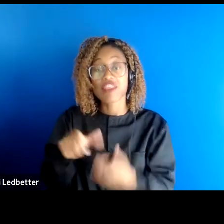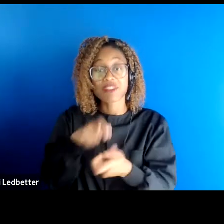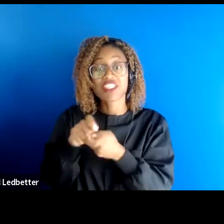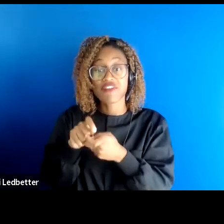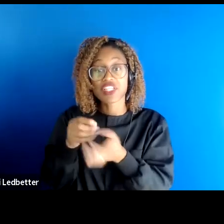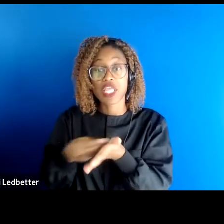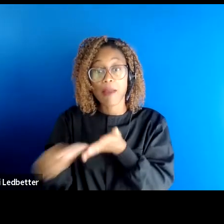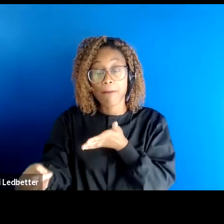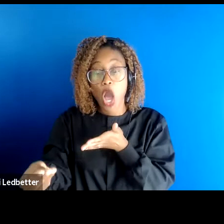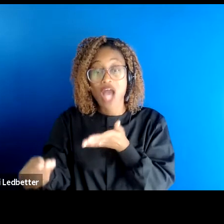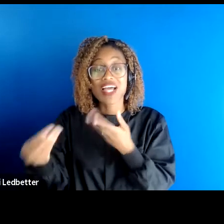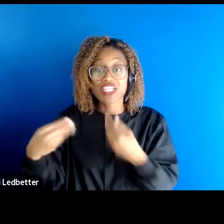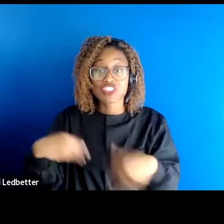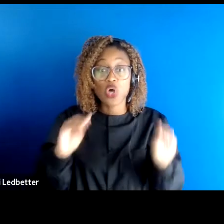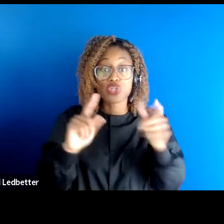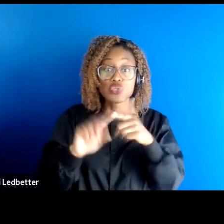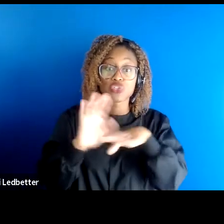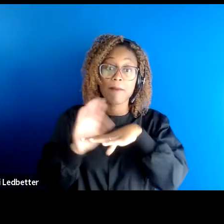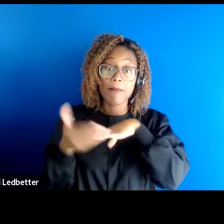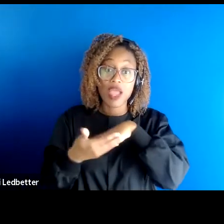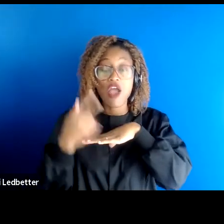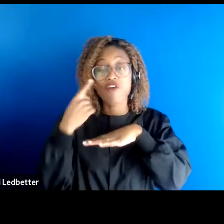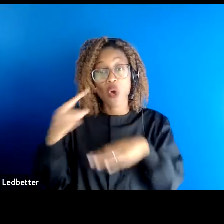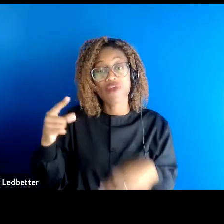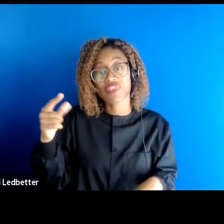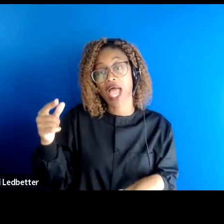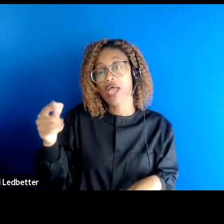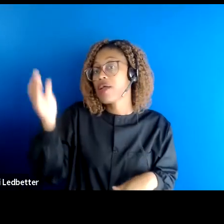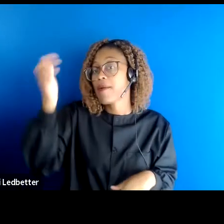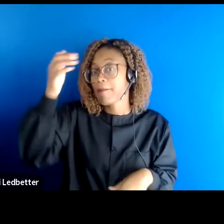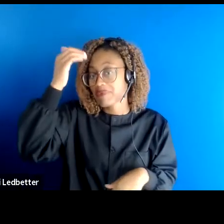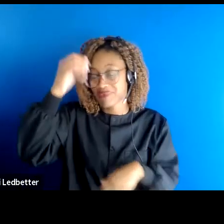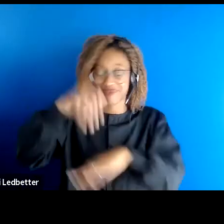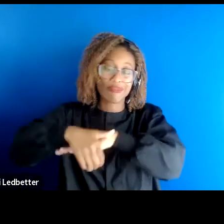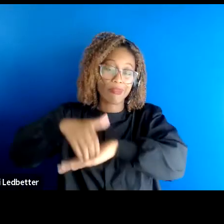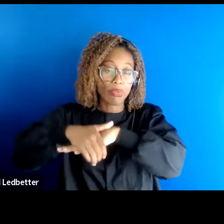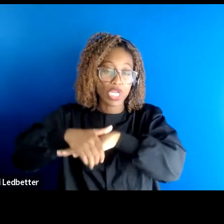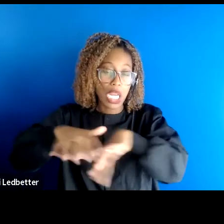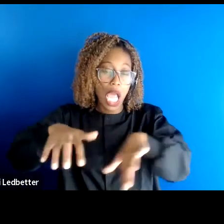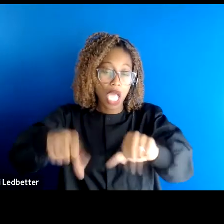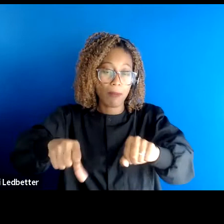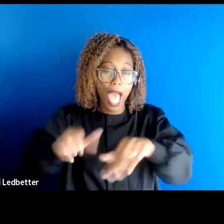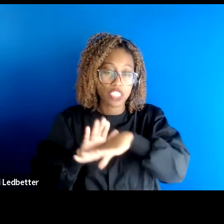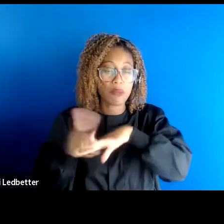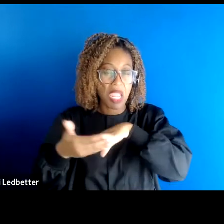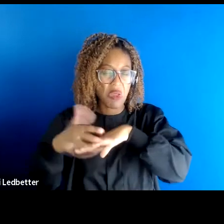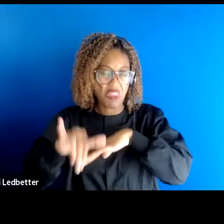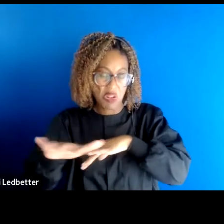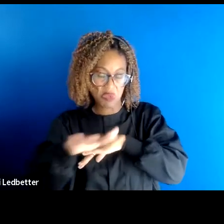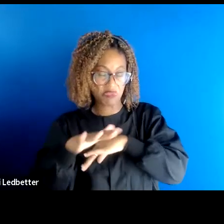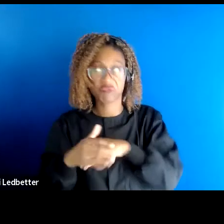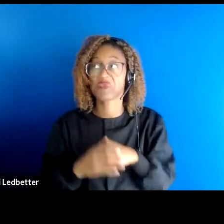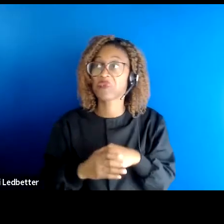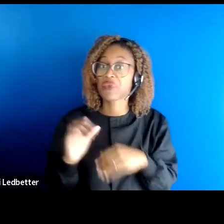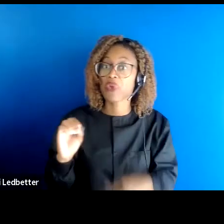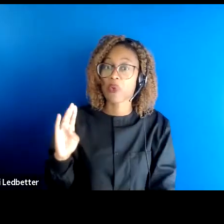into Jamaica, into Britain. Britain occupied Jamaica. The Obi were the priest class, and so they